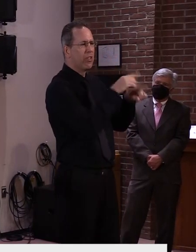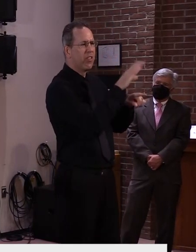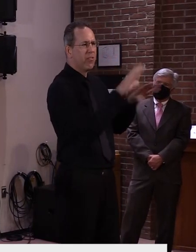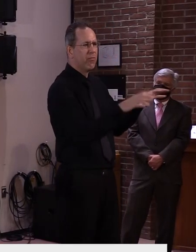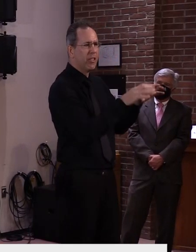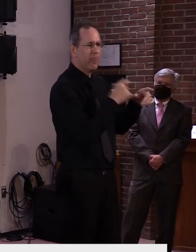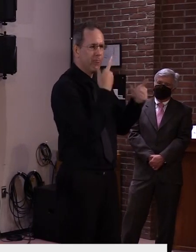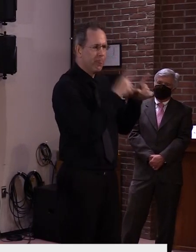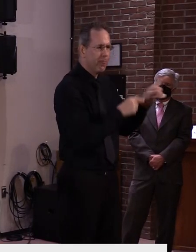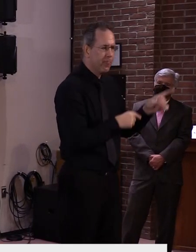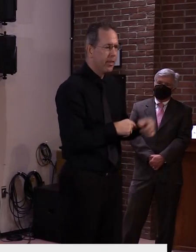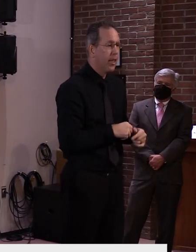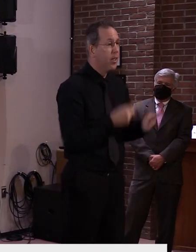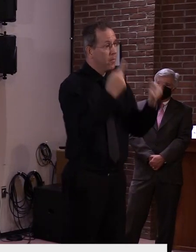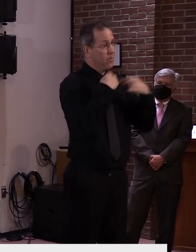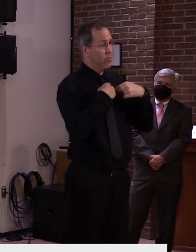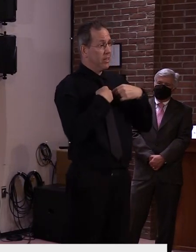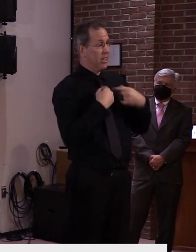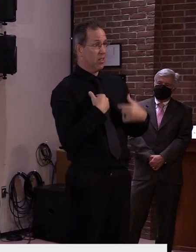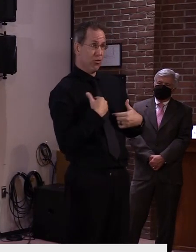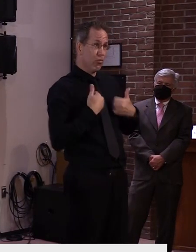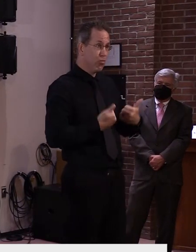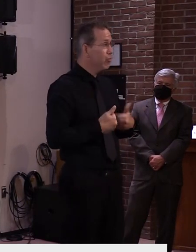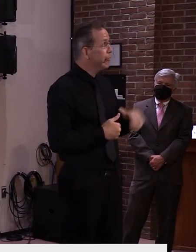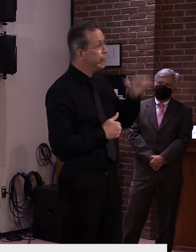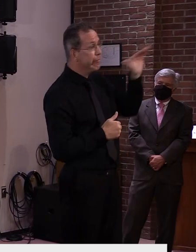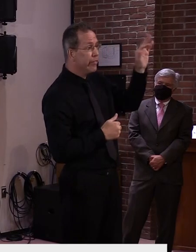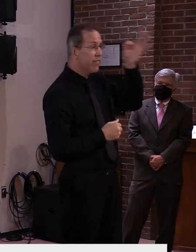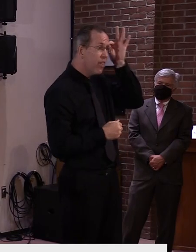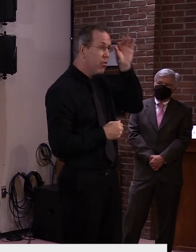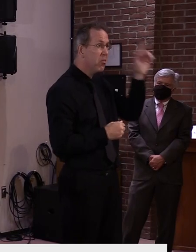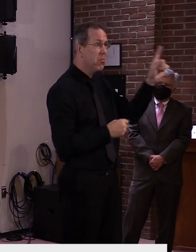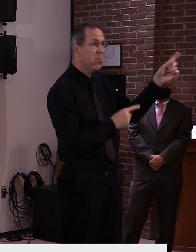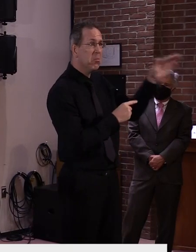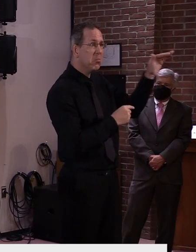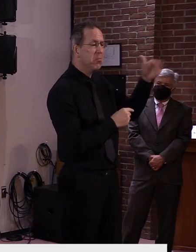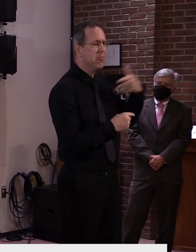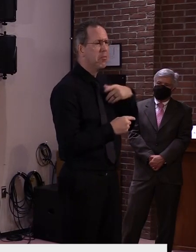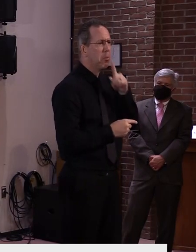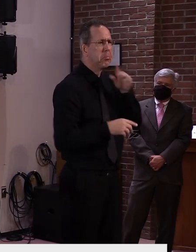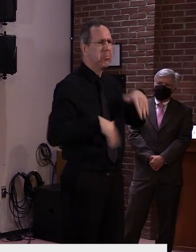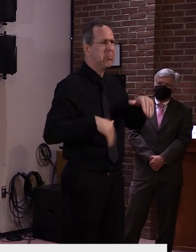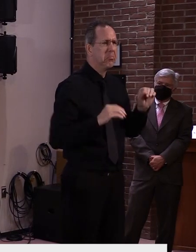out, I've done nothing proactively to reach out to any of the federal